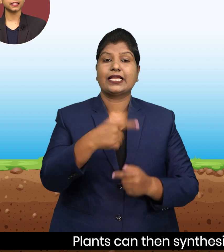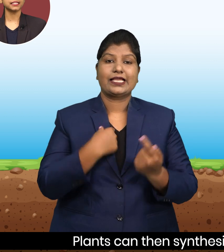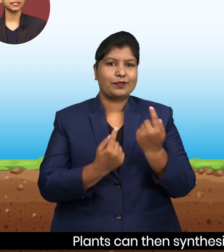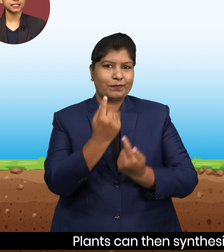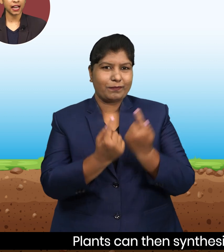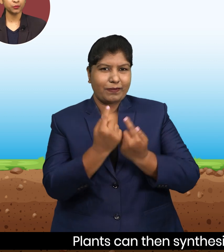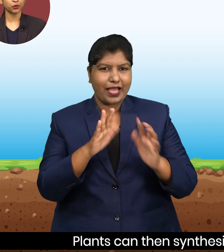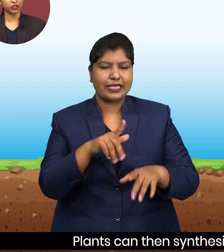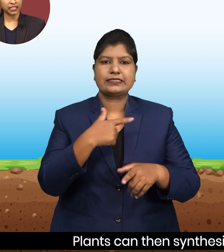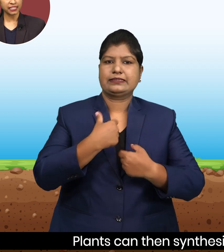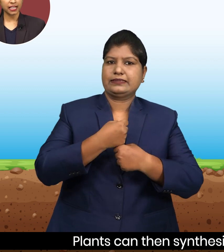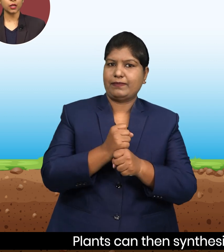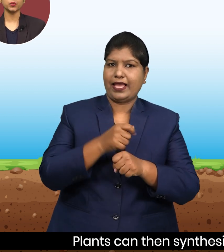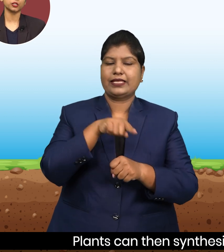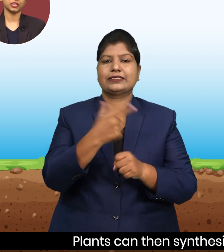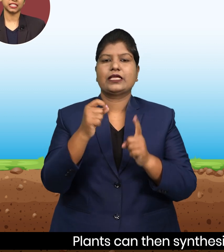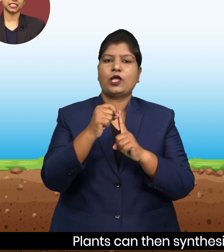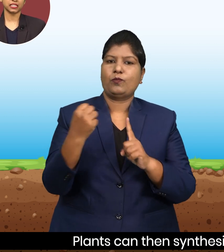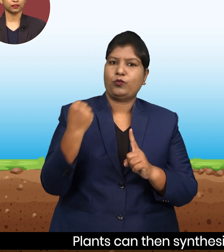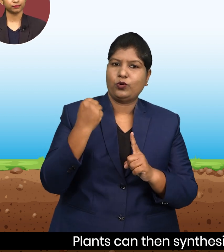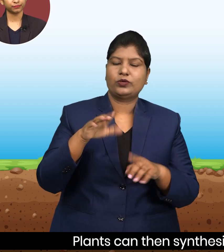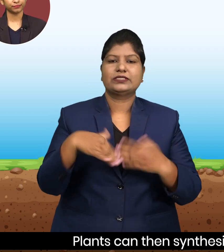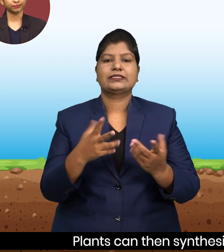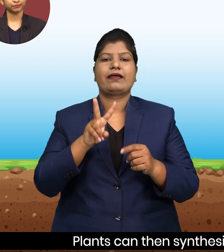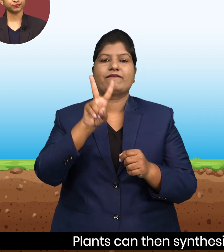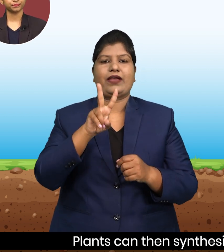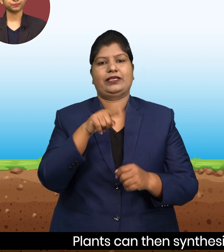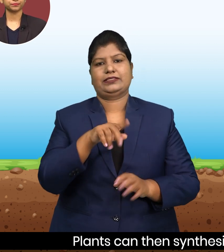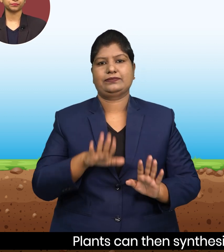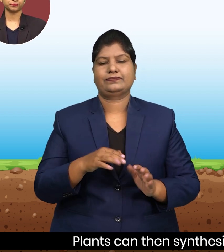Plants can then synthesize proteins and vitamins.